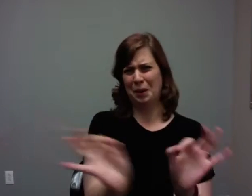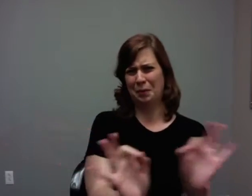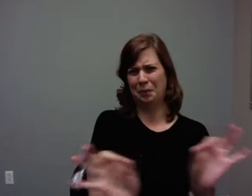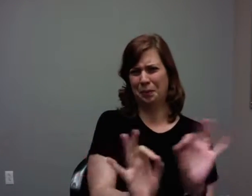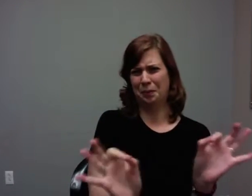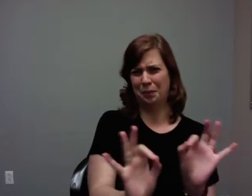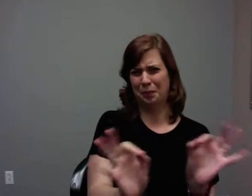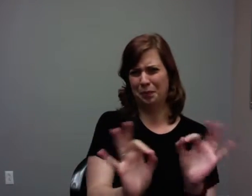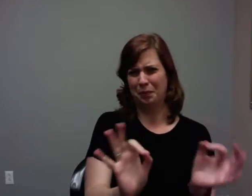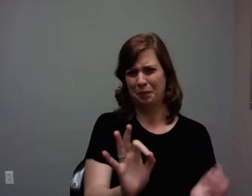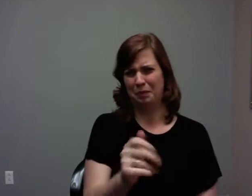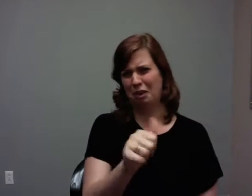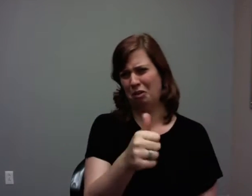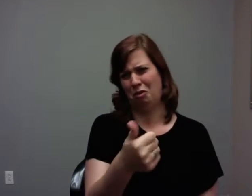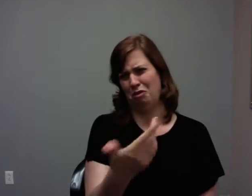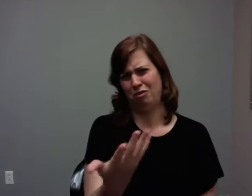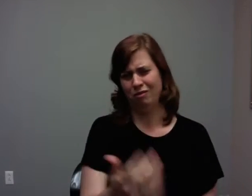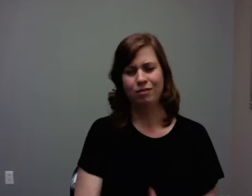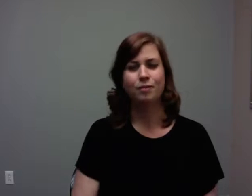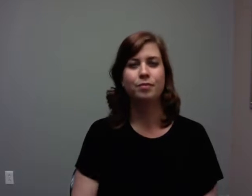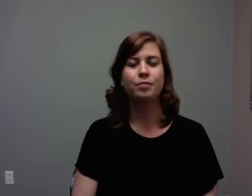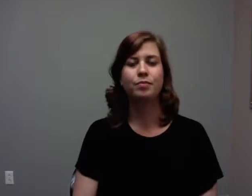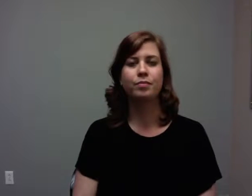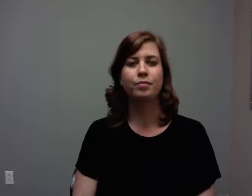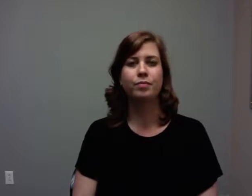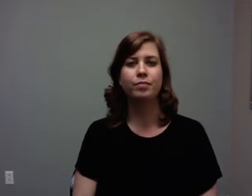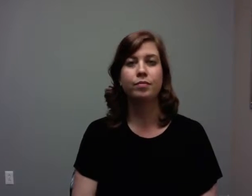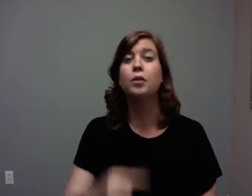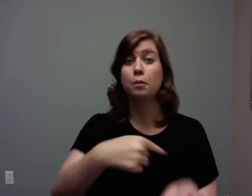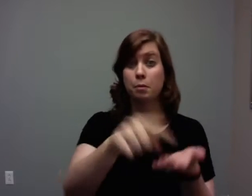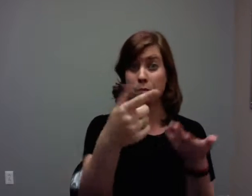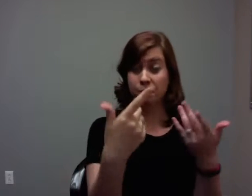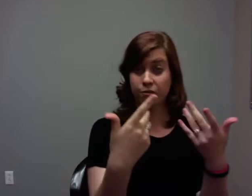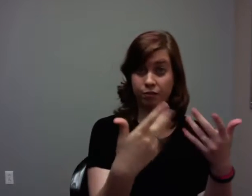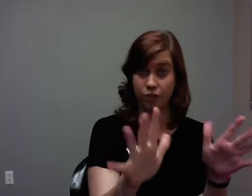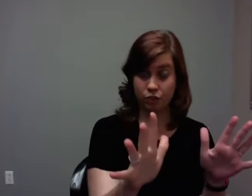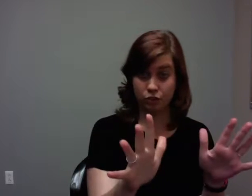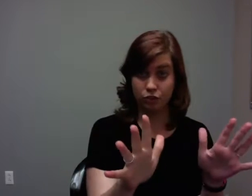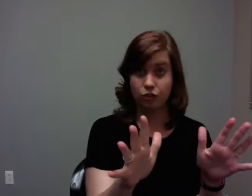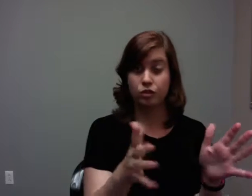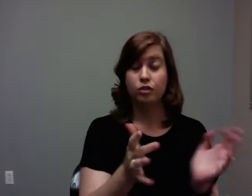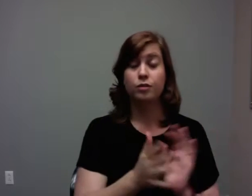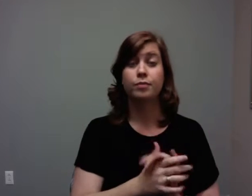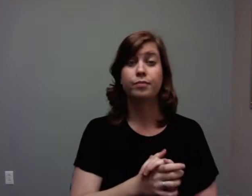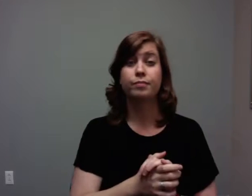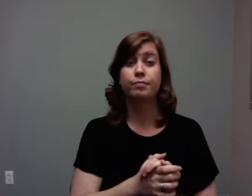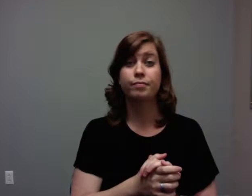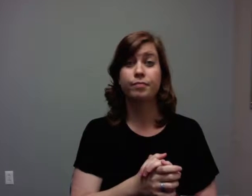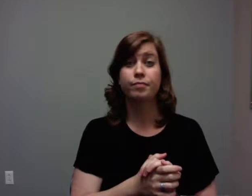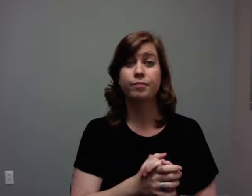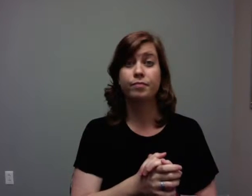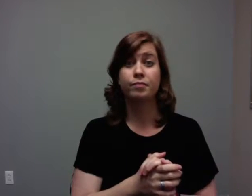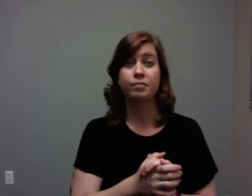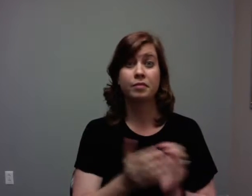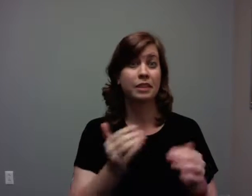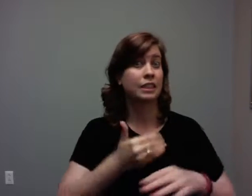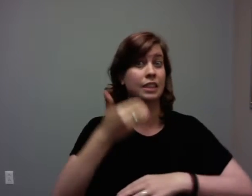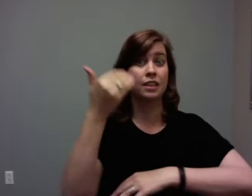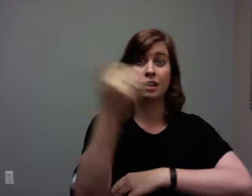those 100% matches, and long story short, the next day I spoke to my father on the